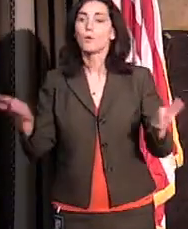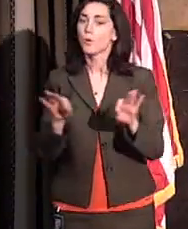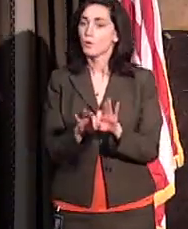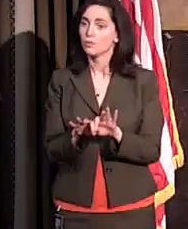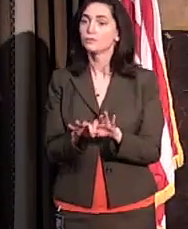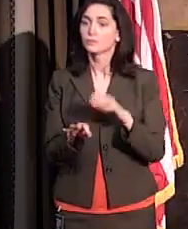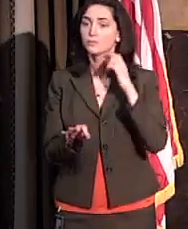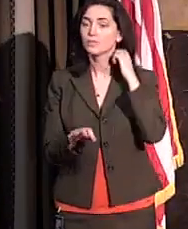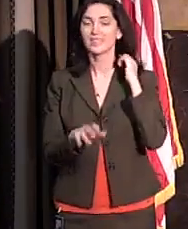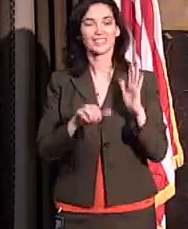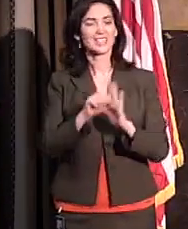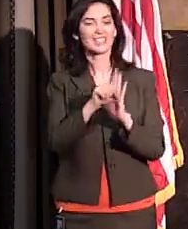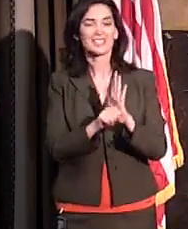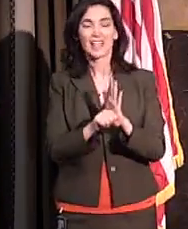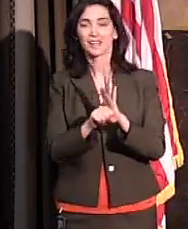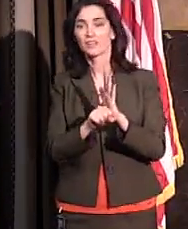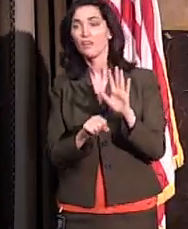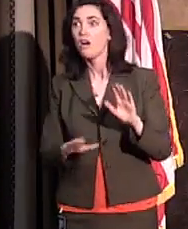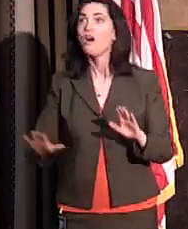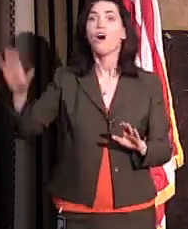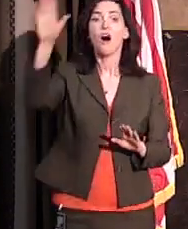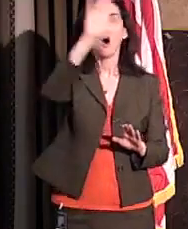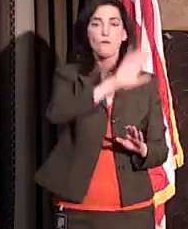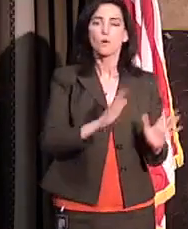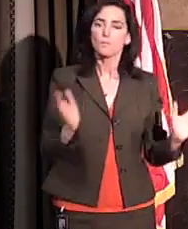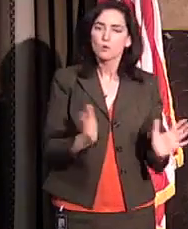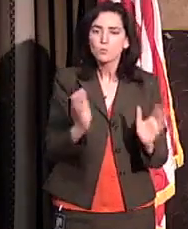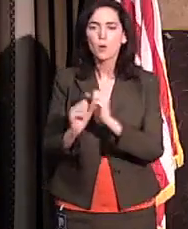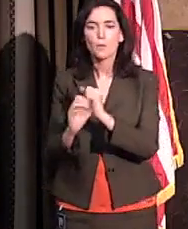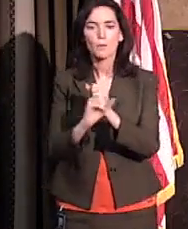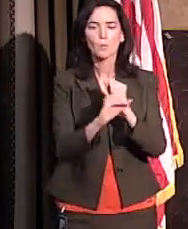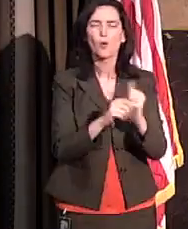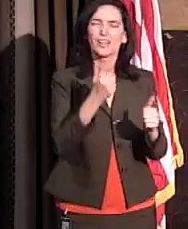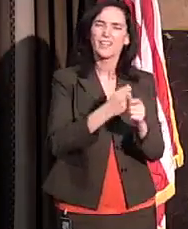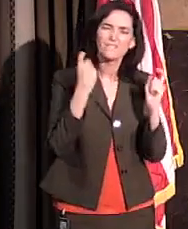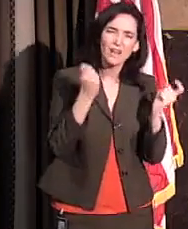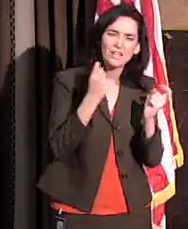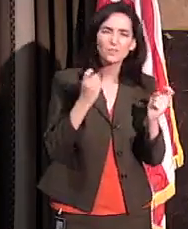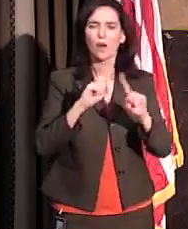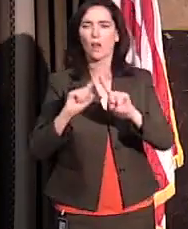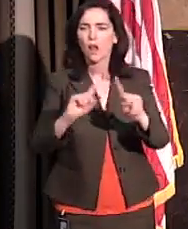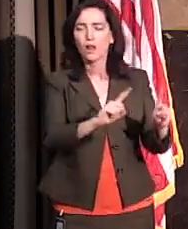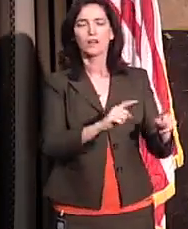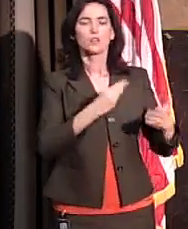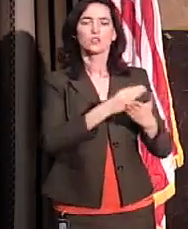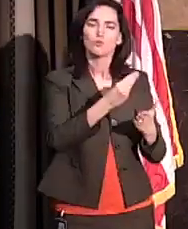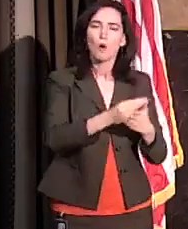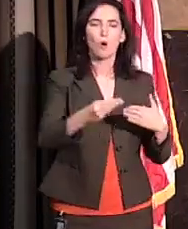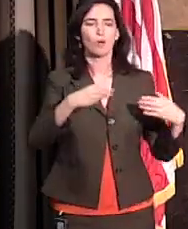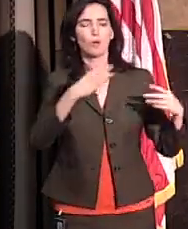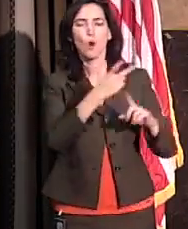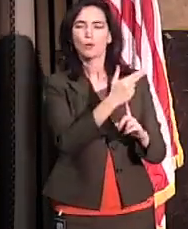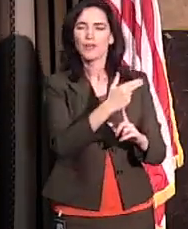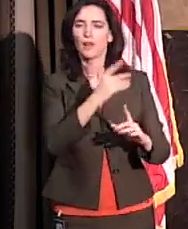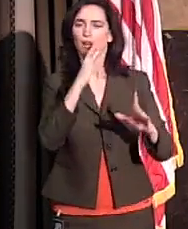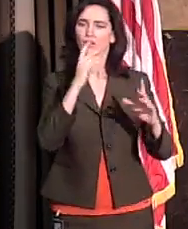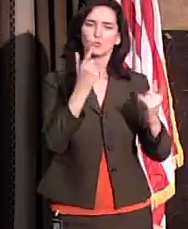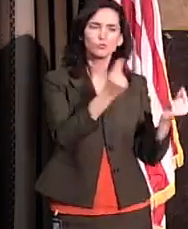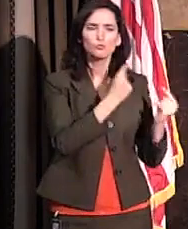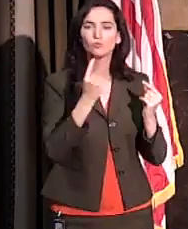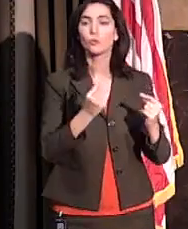every part of this state, every fair and festival, to make sure the restaurants, shops, hotels, and attractions not only get